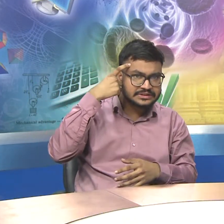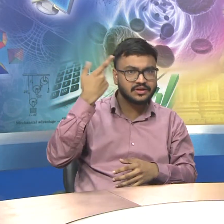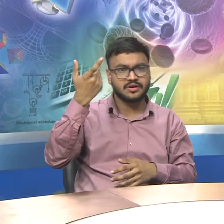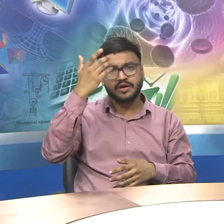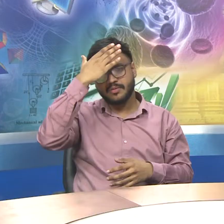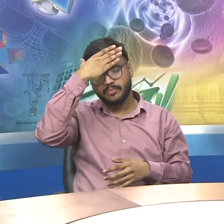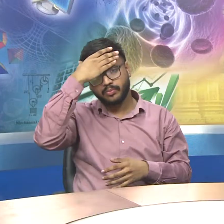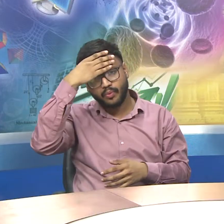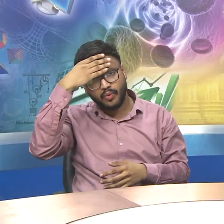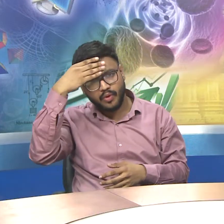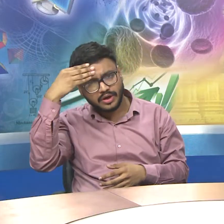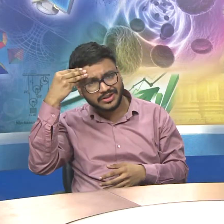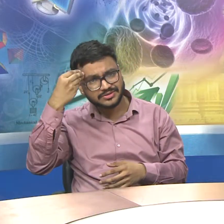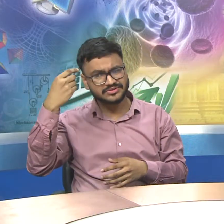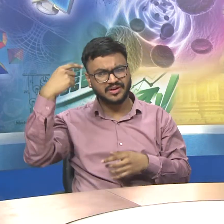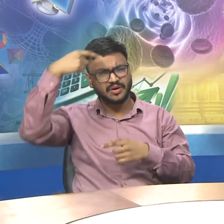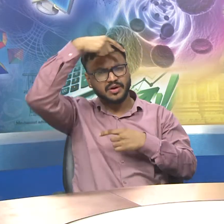position is near the head level.